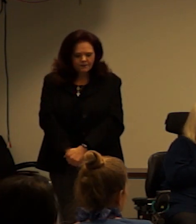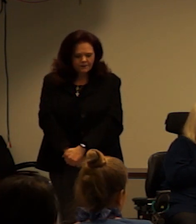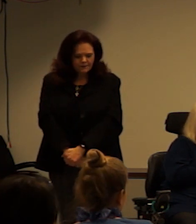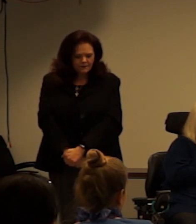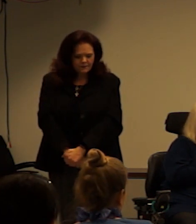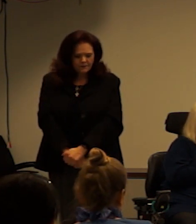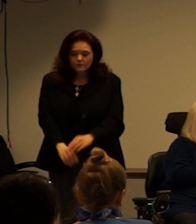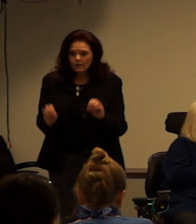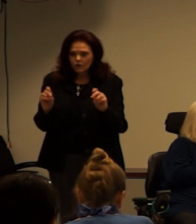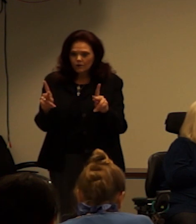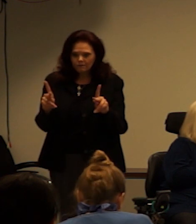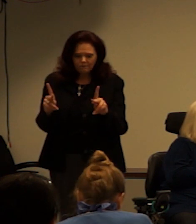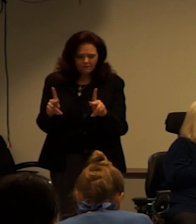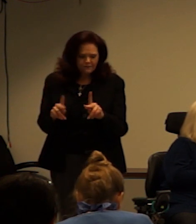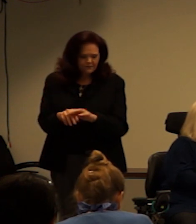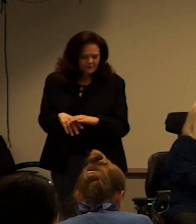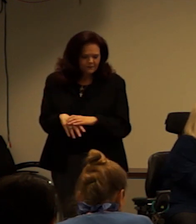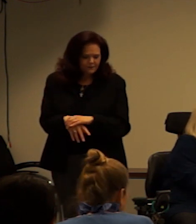Okay.